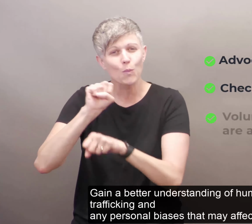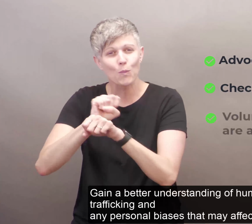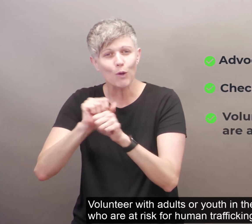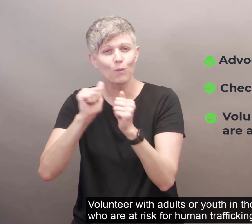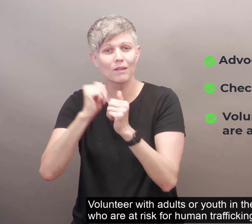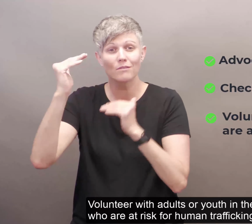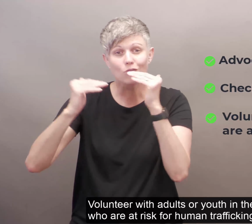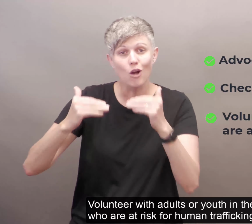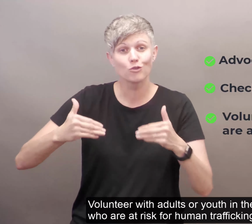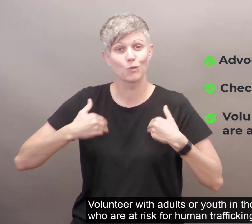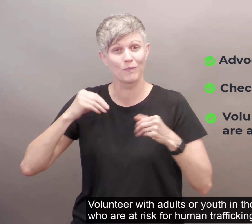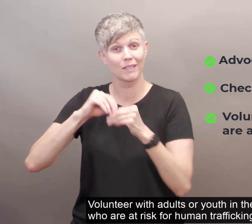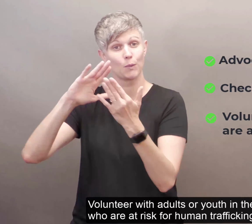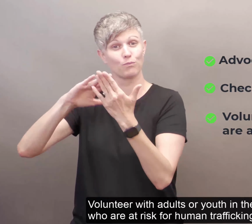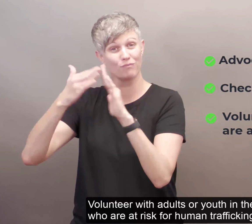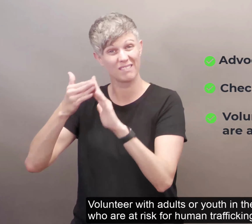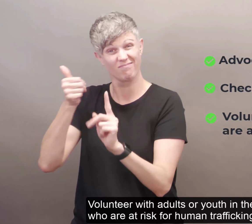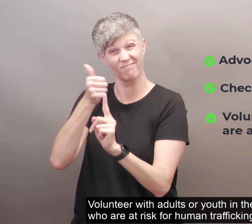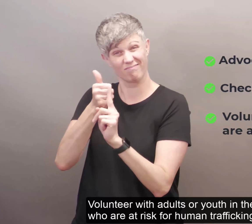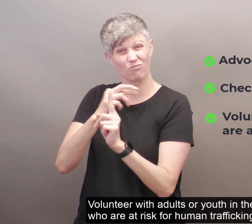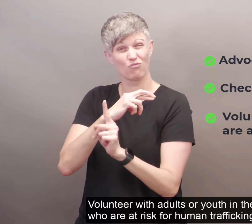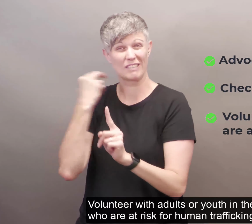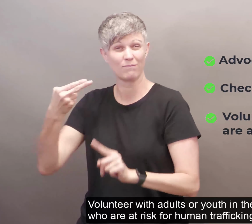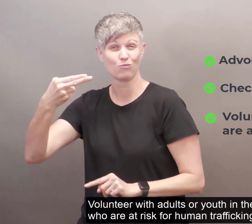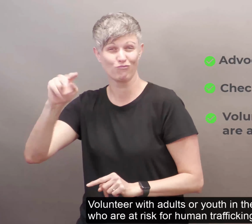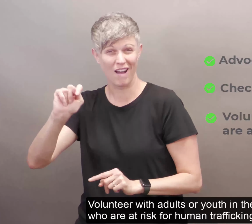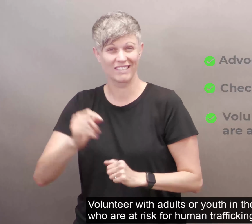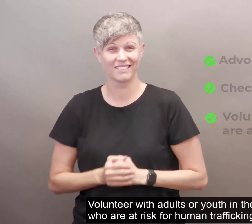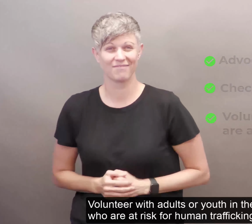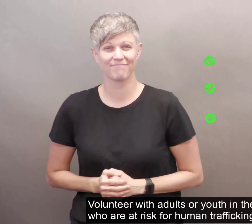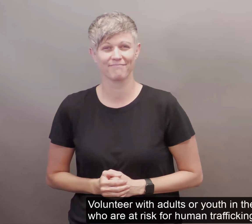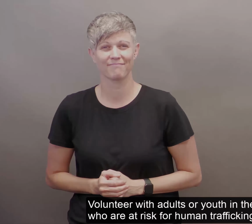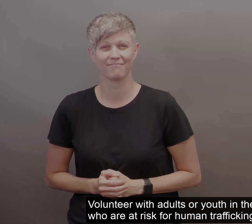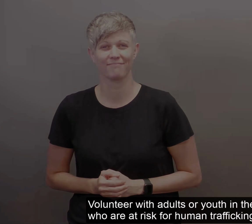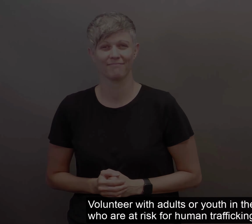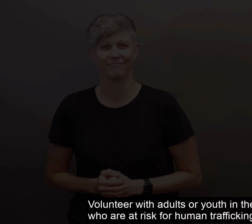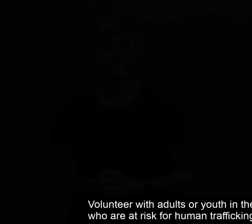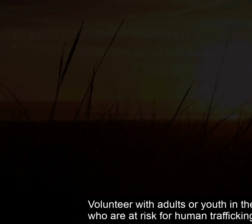Volunteer with adults or youth in the community who are at risk for human trafficking.